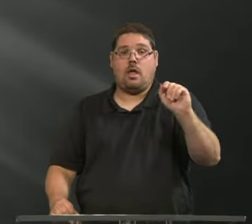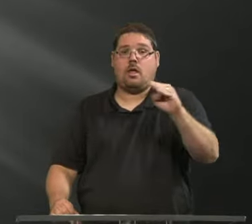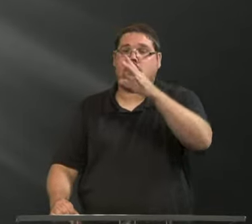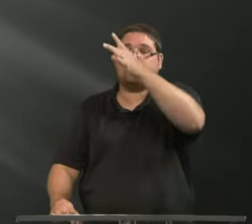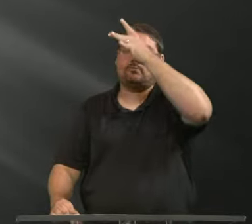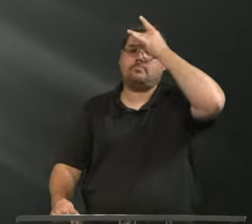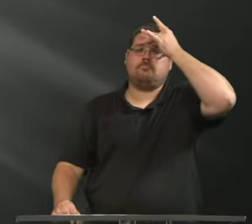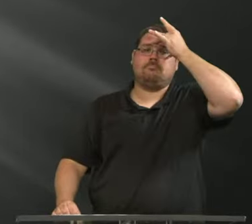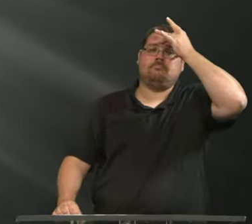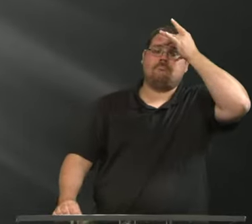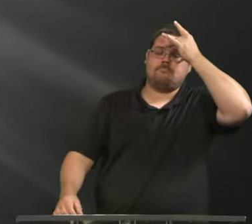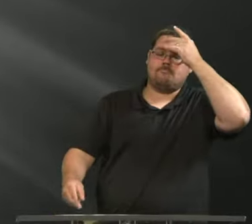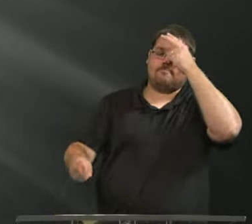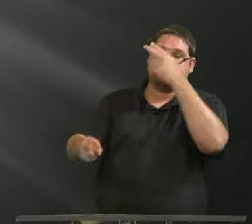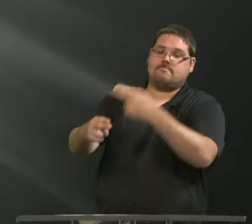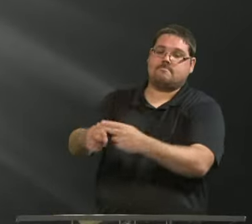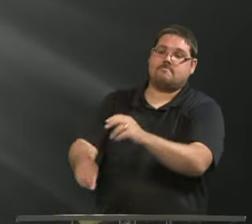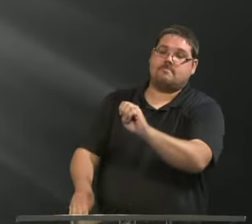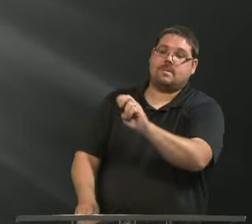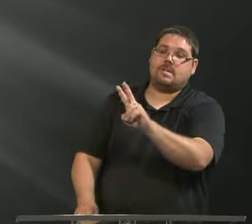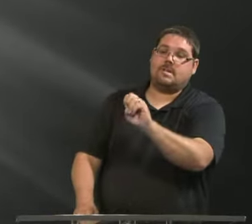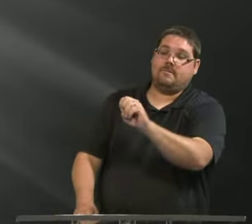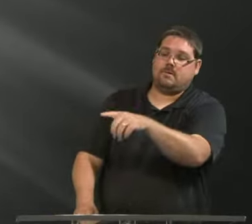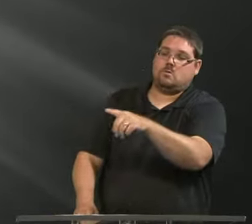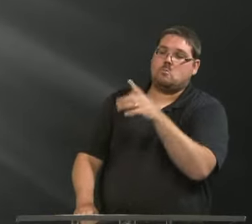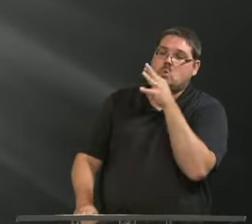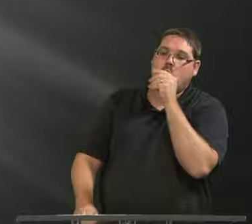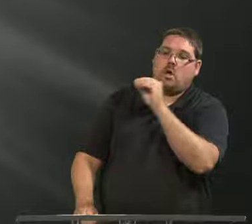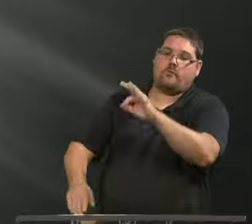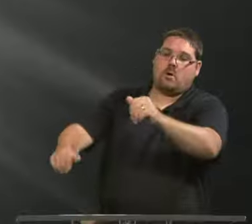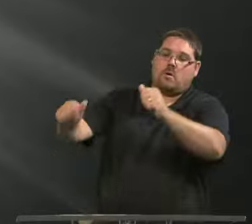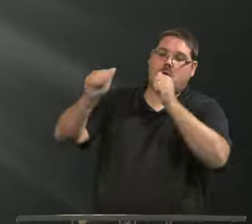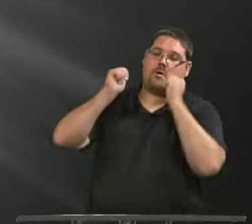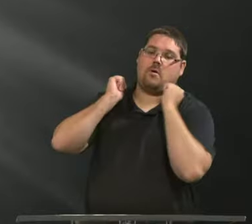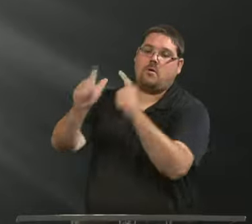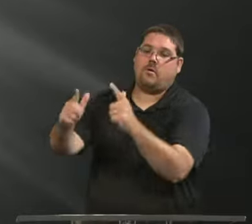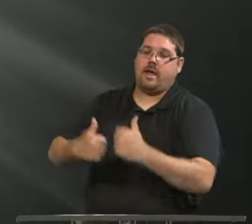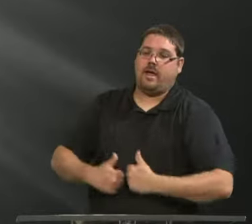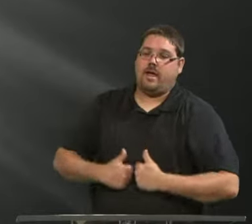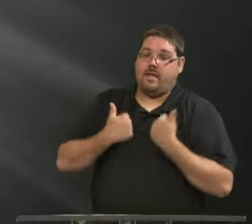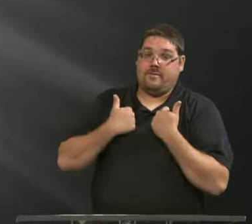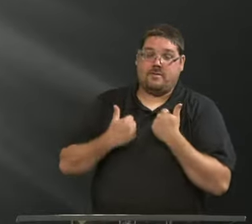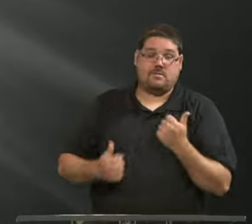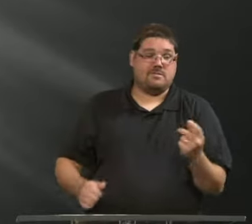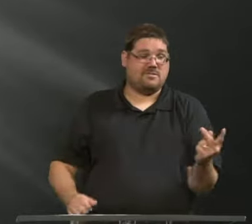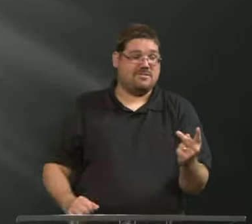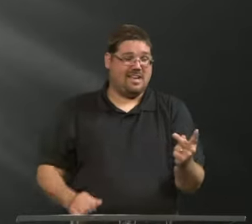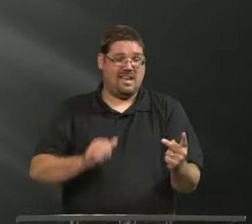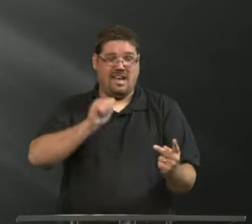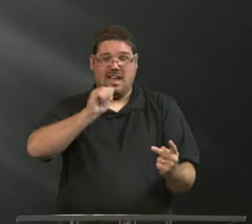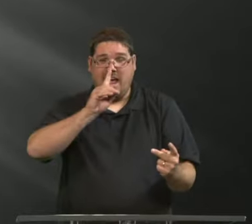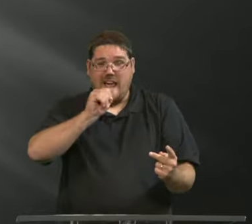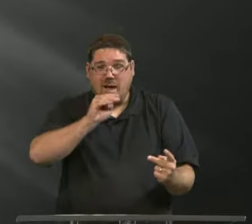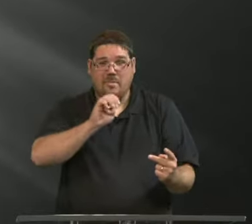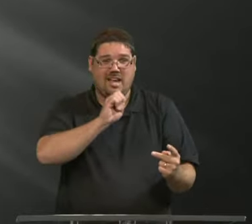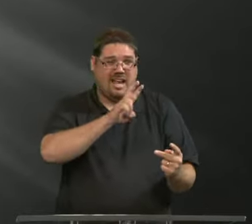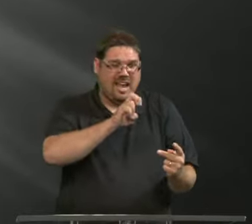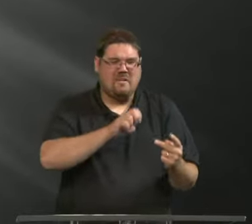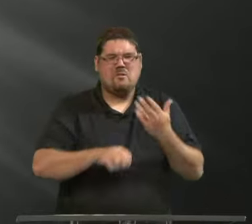bruise the head of the serpent. And Eve knew that, and that's why Adam called her the